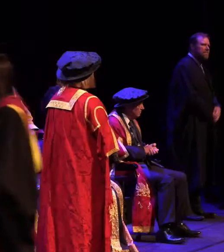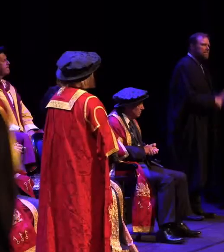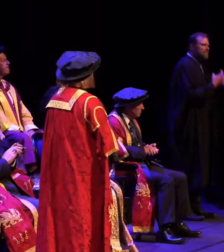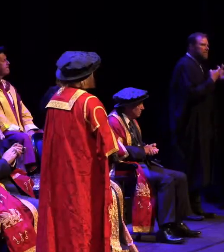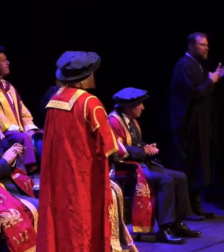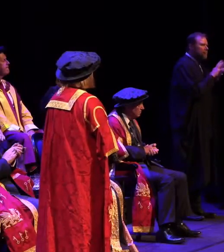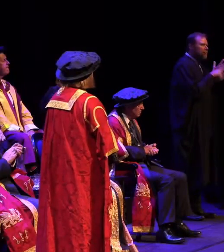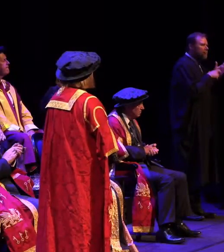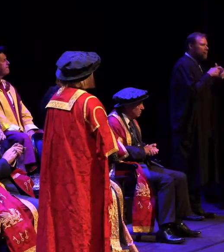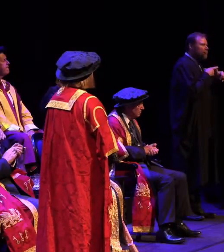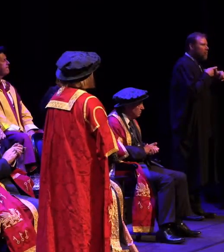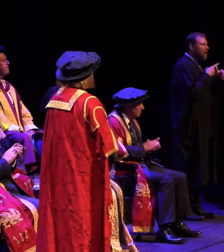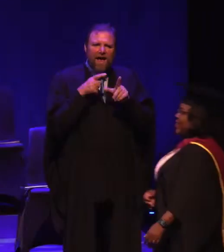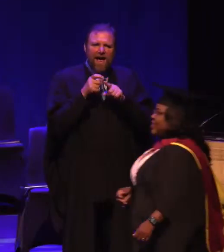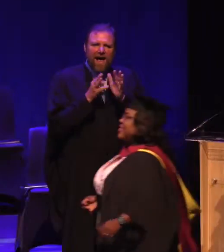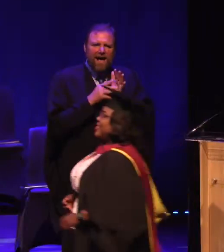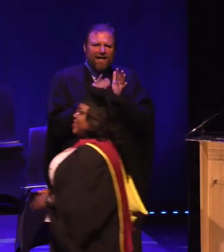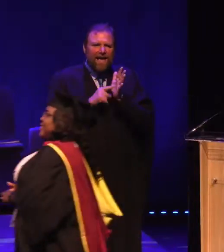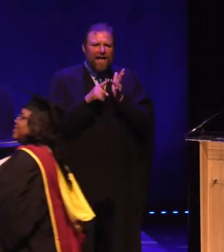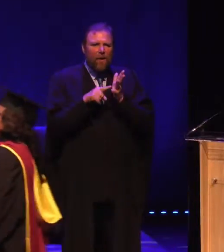Rhoda Temitope Adeyemi.